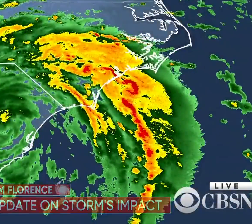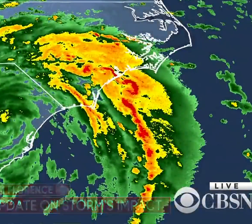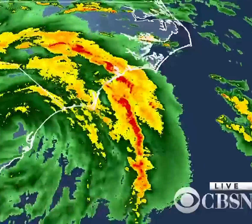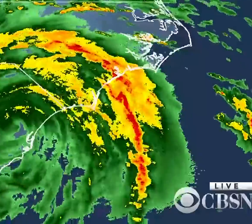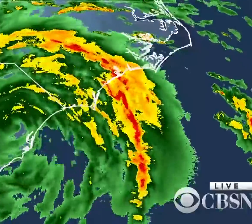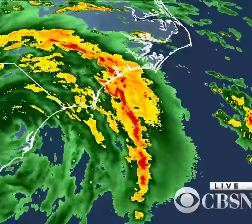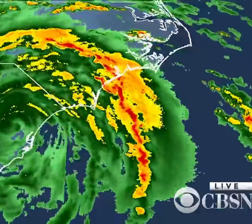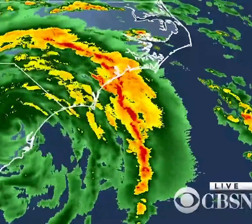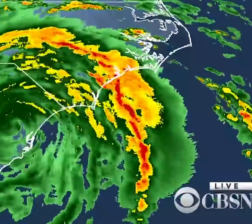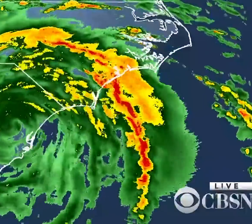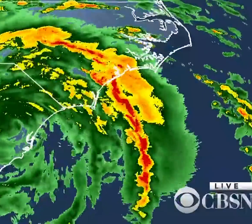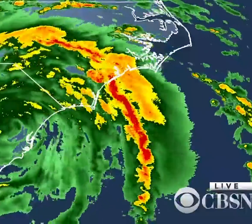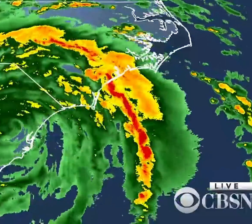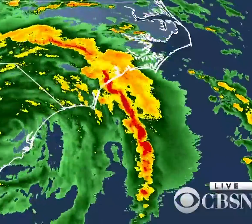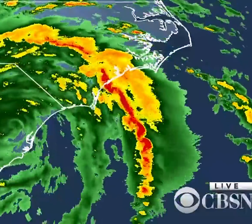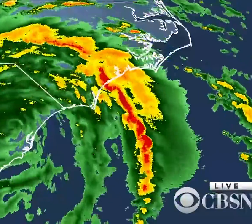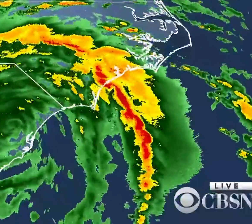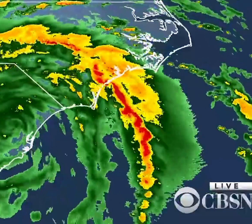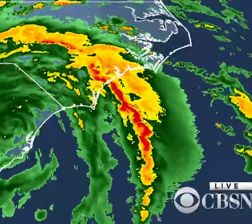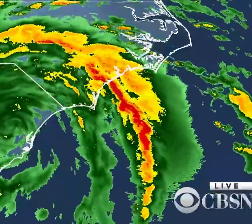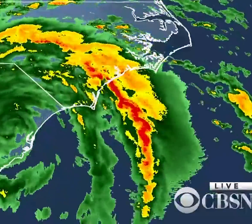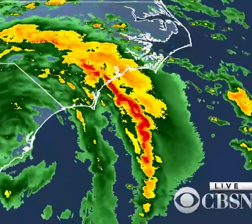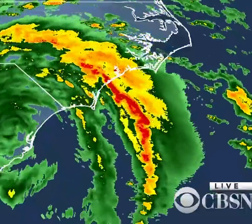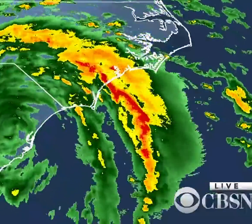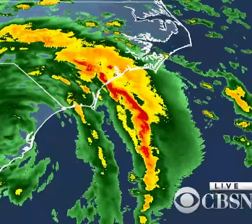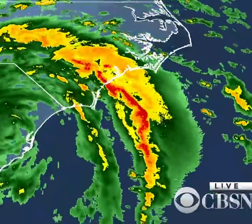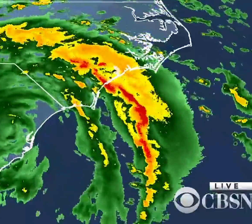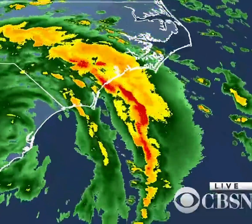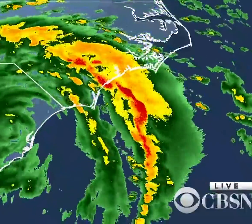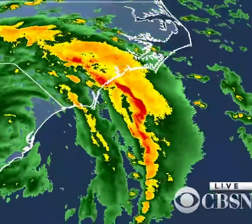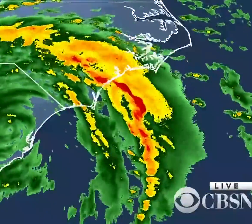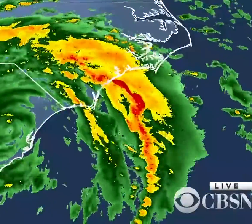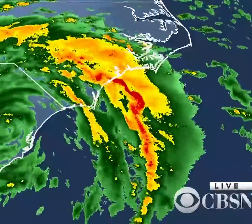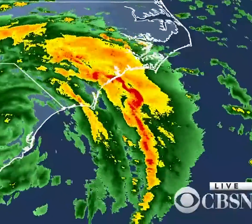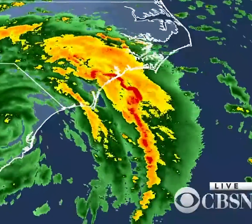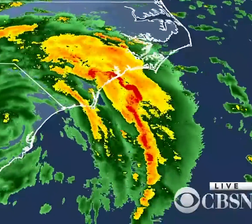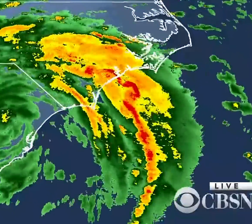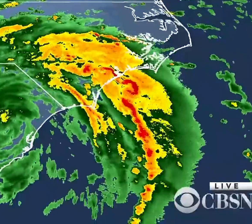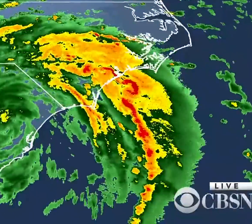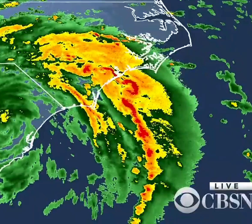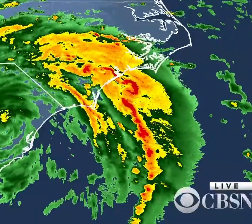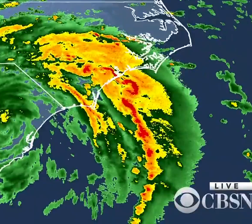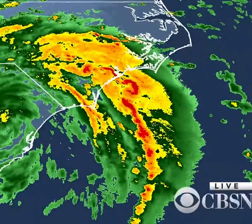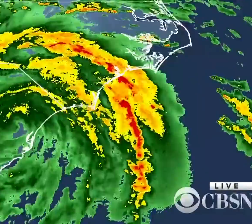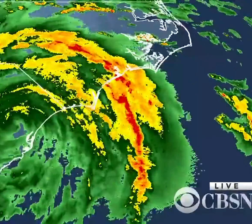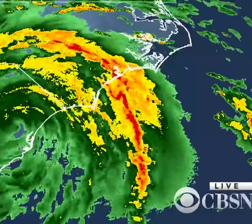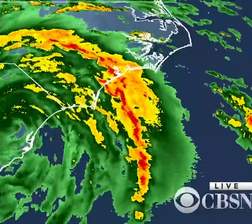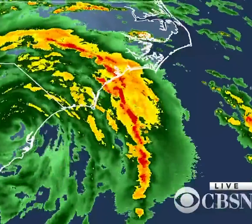more coverage of Tropical Storm Florence. You're streaming CBSN, always on.